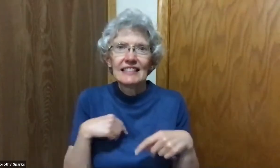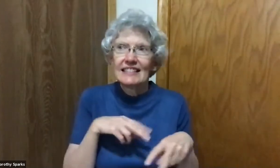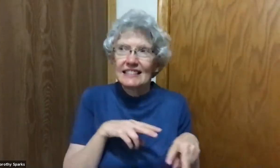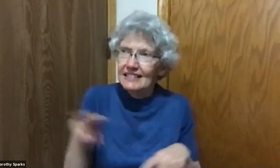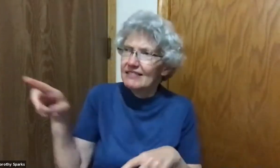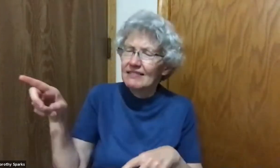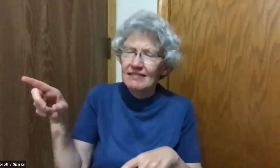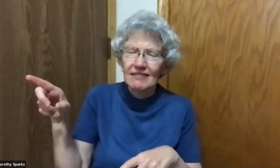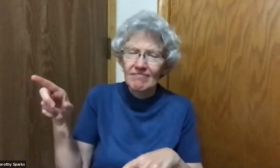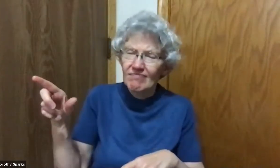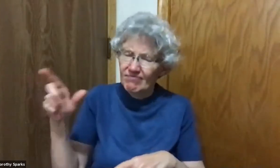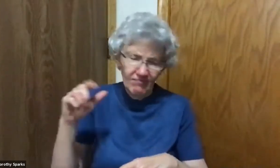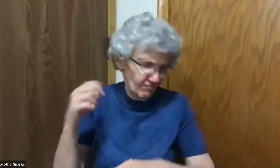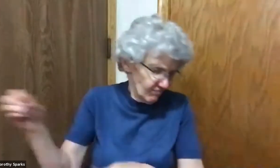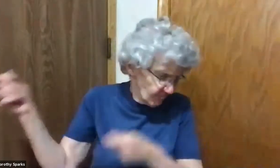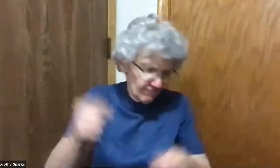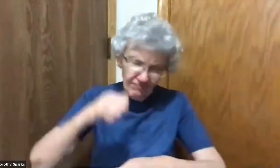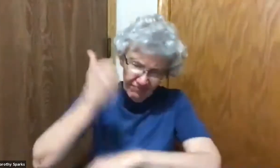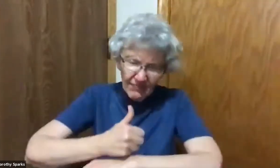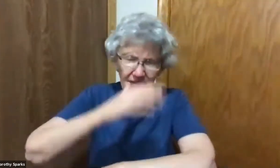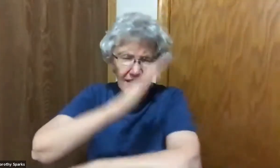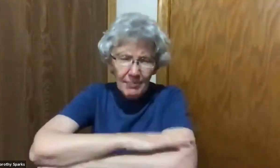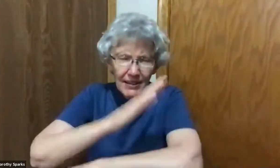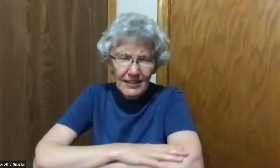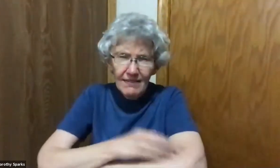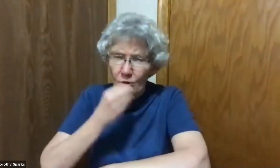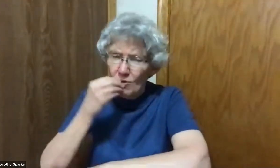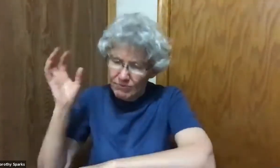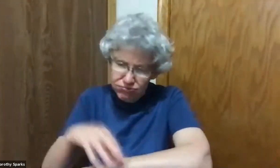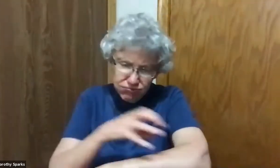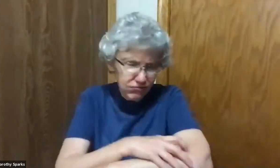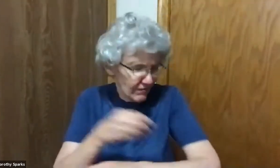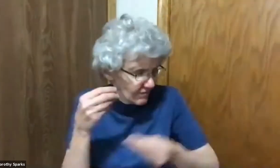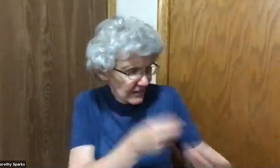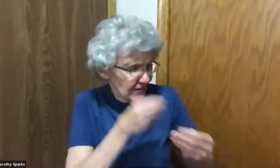You set a table for me right in front of my enemies.